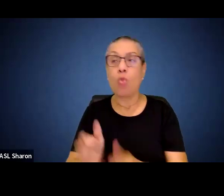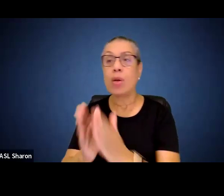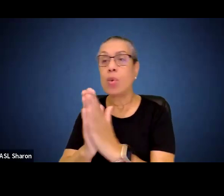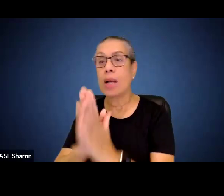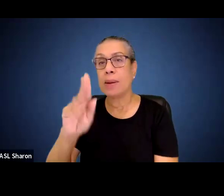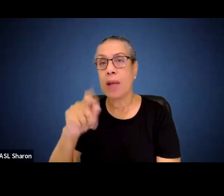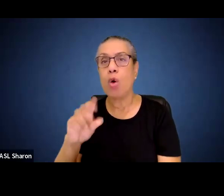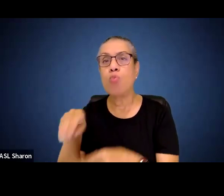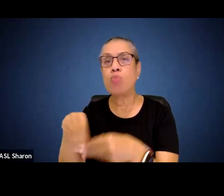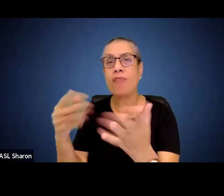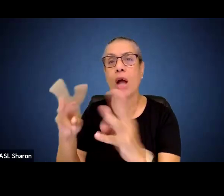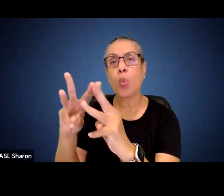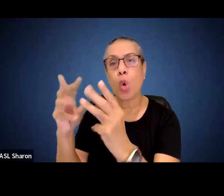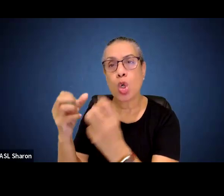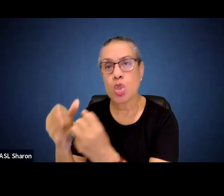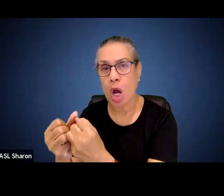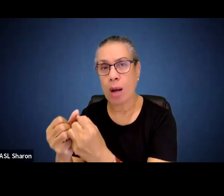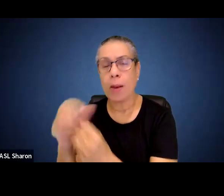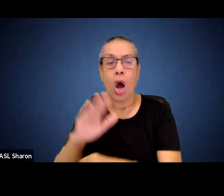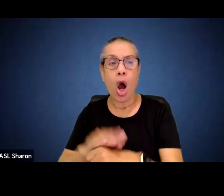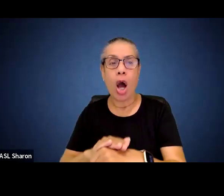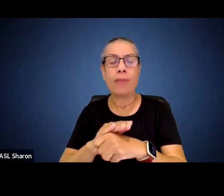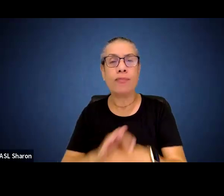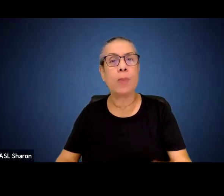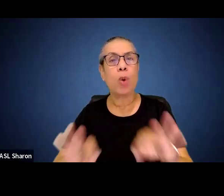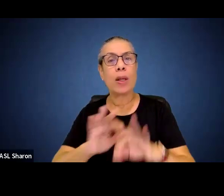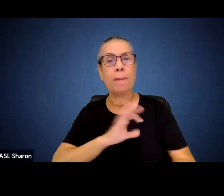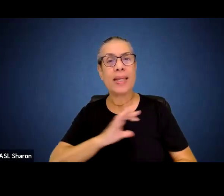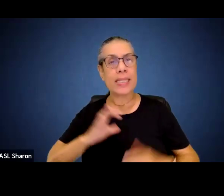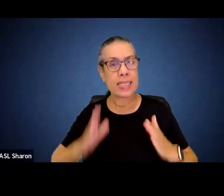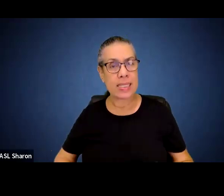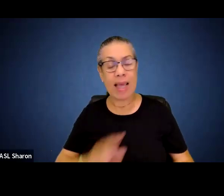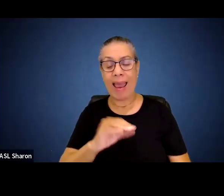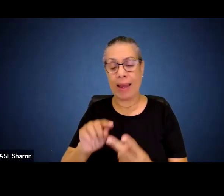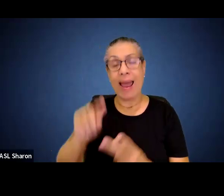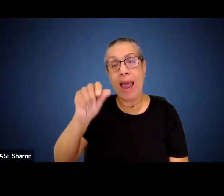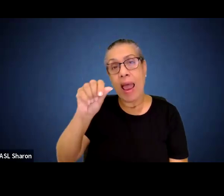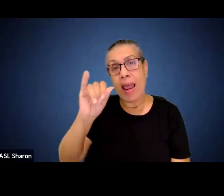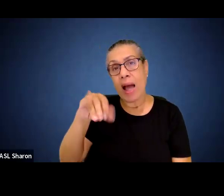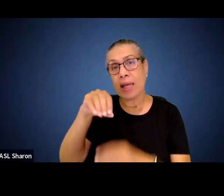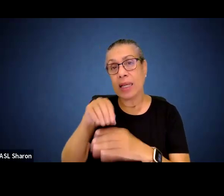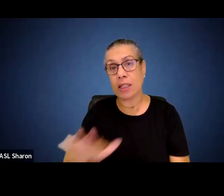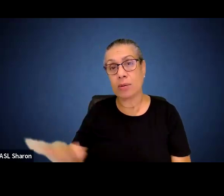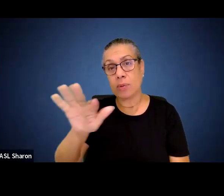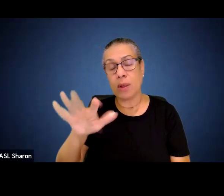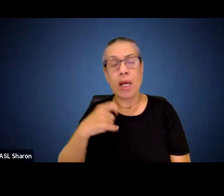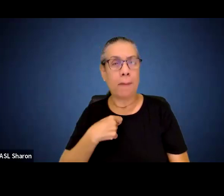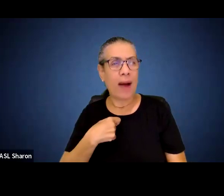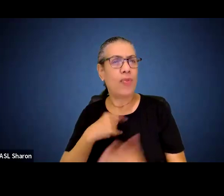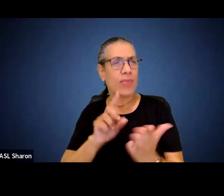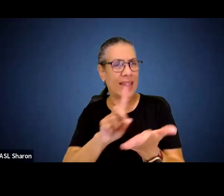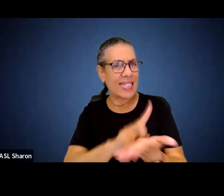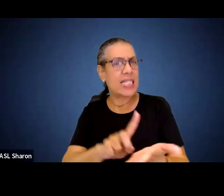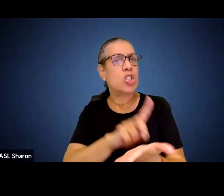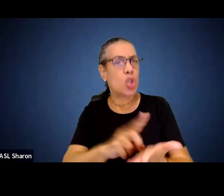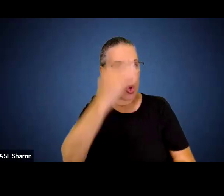provide workshops and teach-ins on responsible digital citizenship and AI across all students in the district. We need to address the digital knowledge divide that is